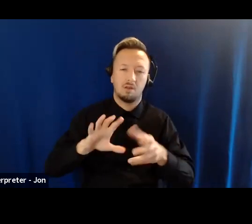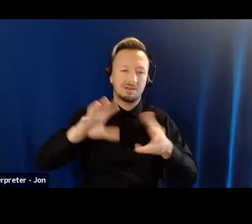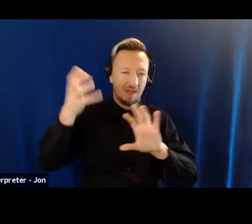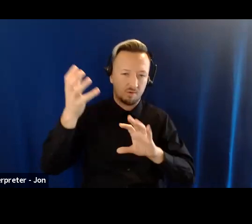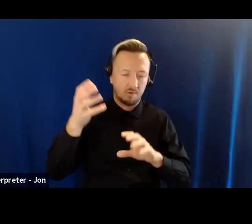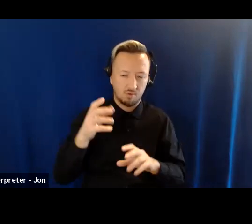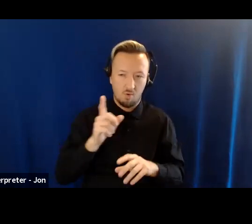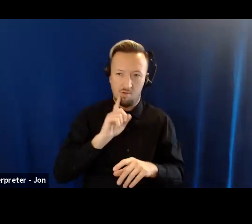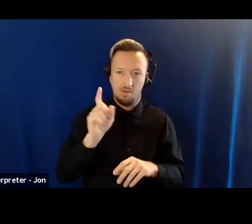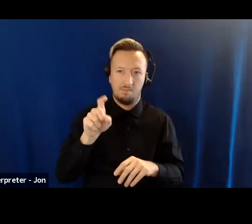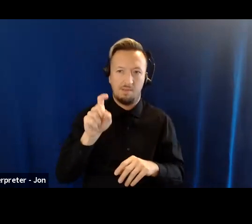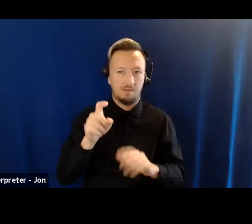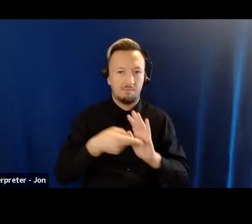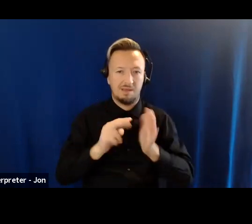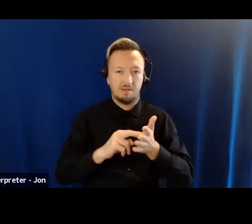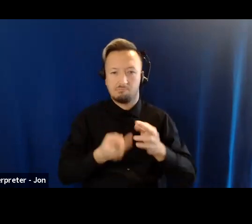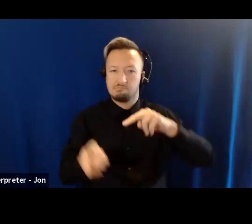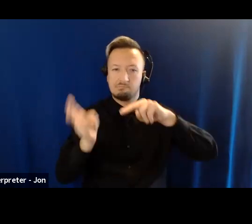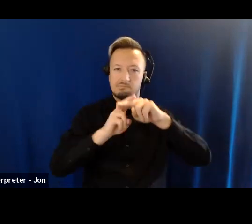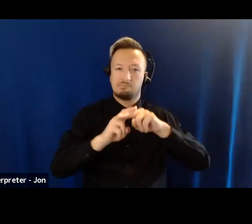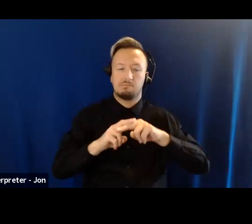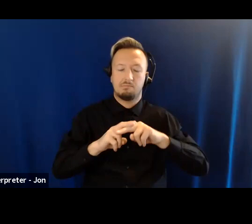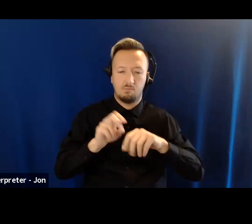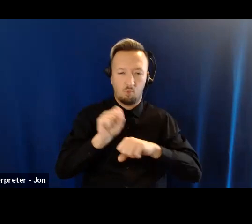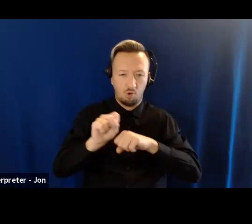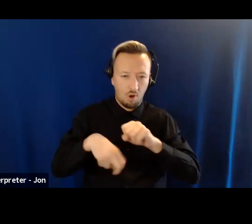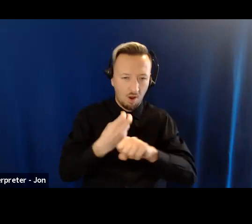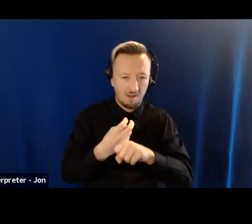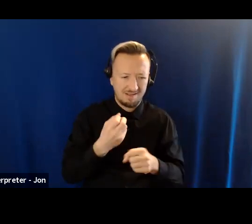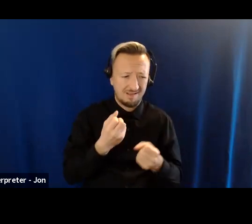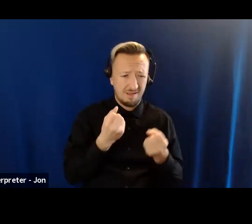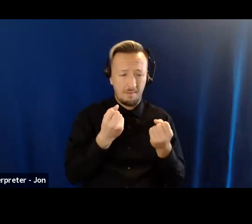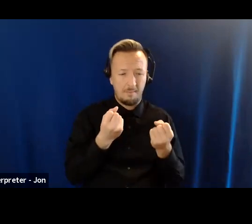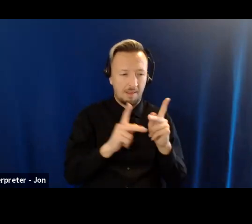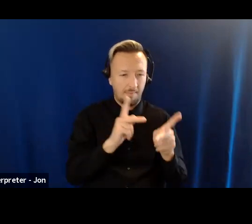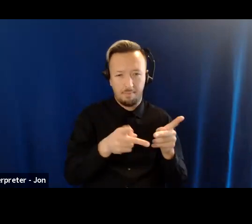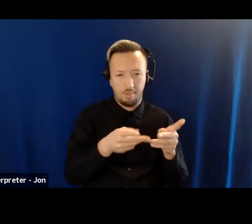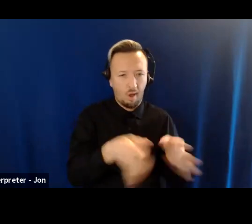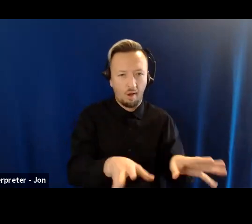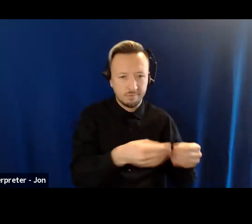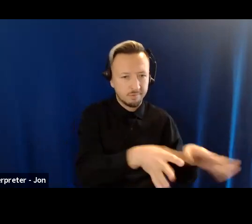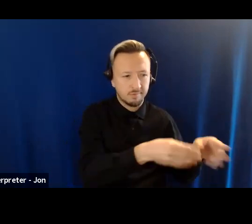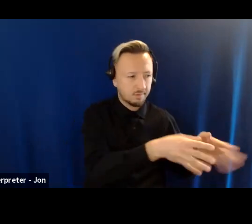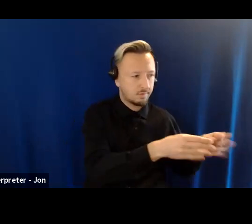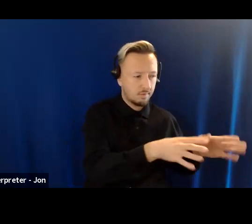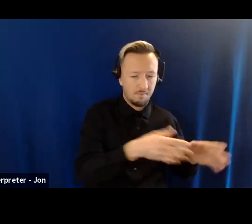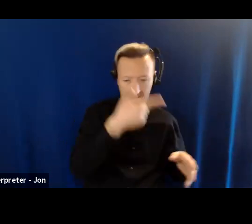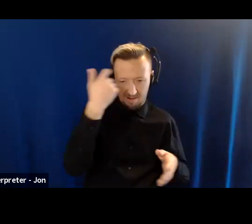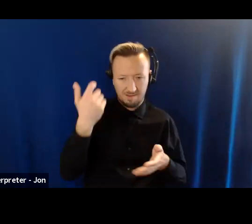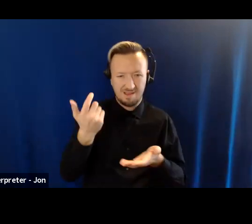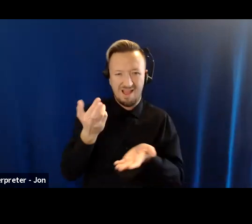more important, and is what really makes people fall through the gaps, because there's such a lack of those available resources